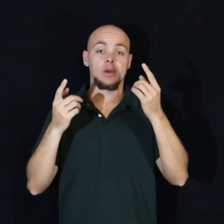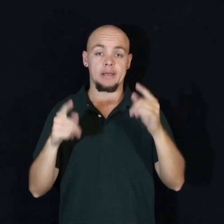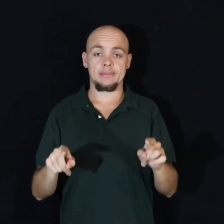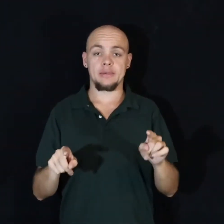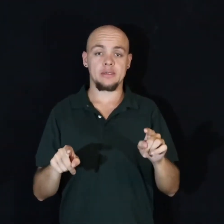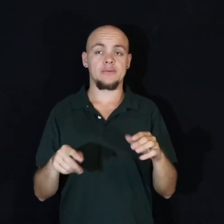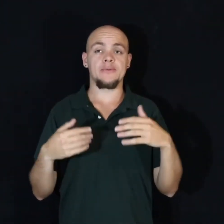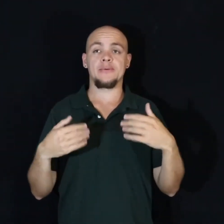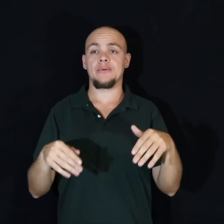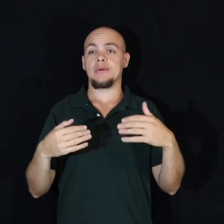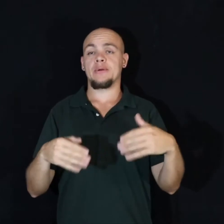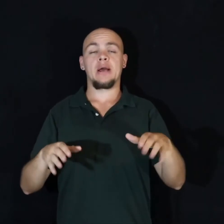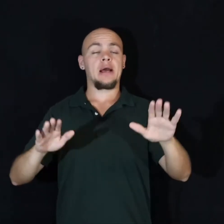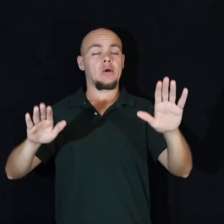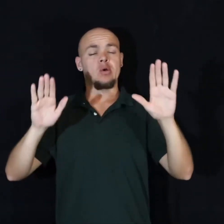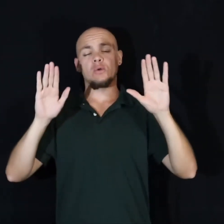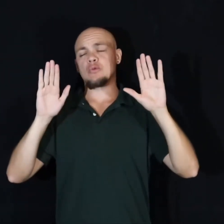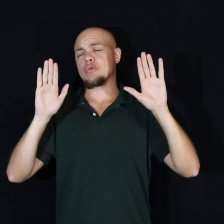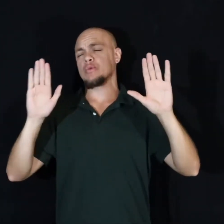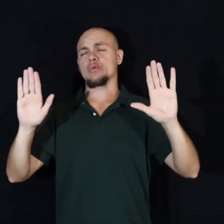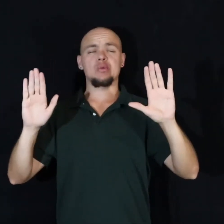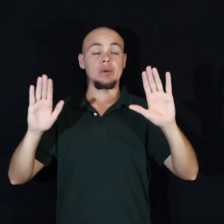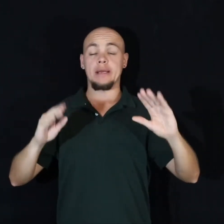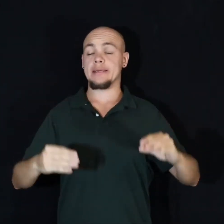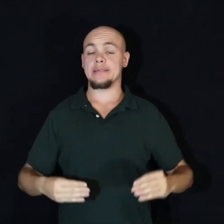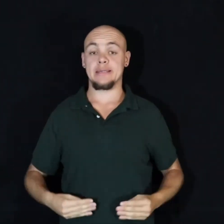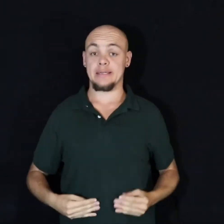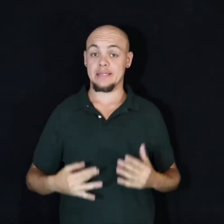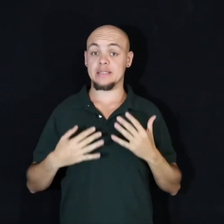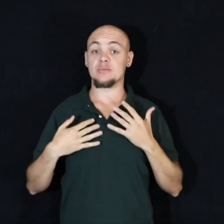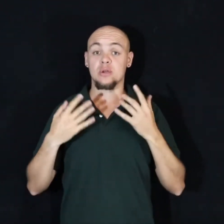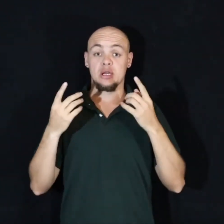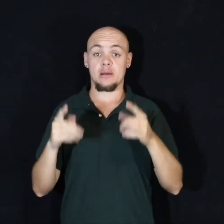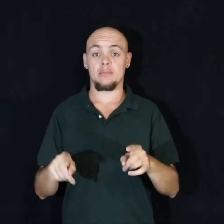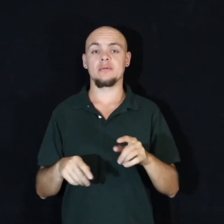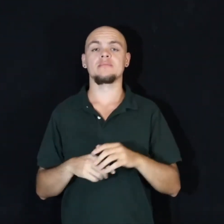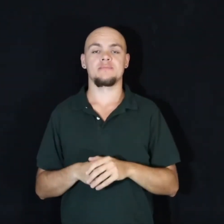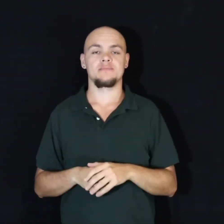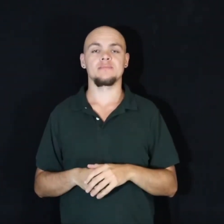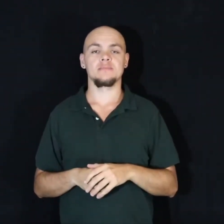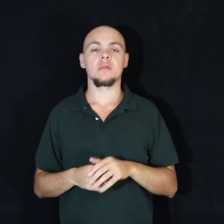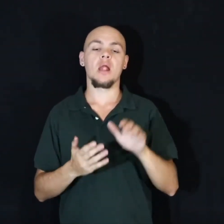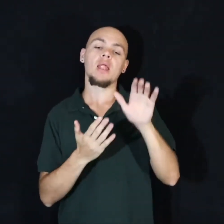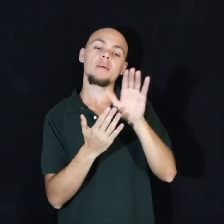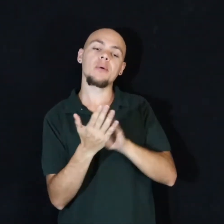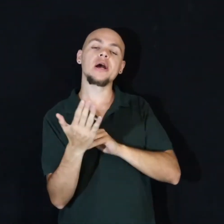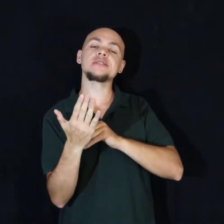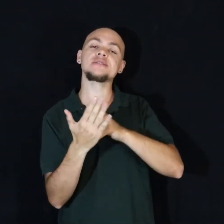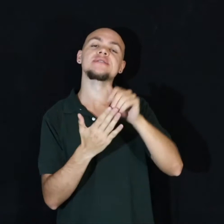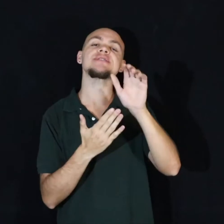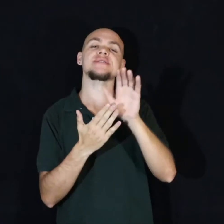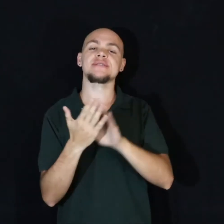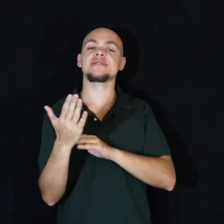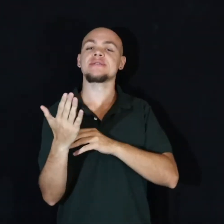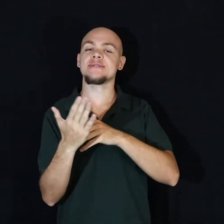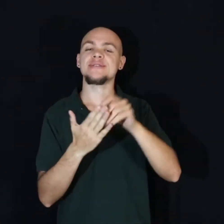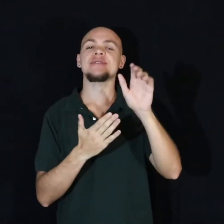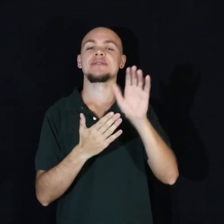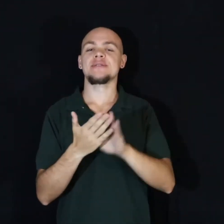than a great magnificent inspiration. He took up his brush and went tranquilly to work.